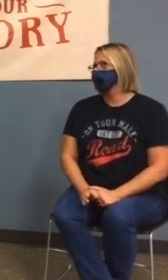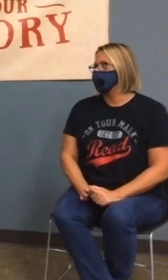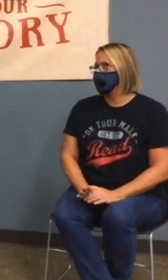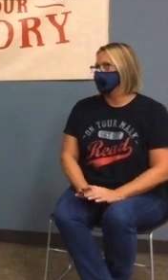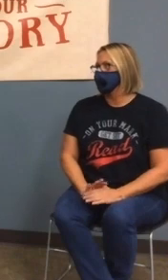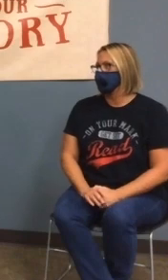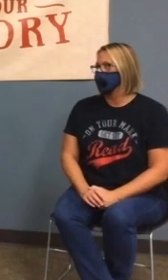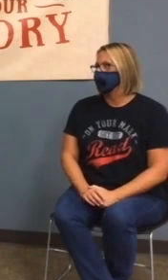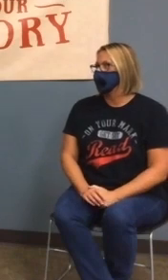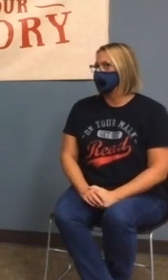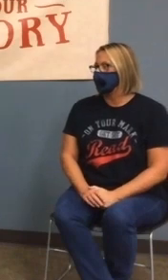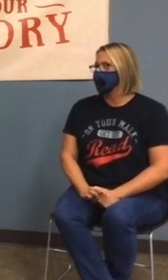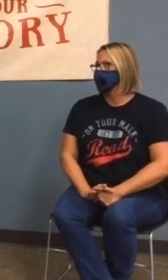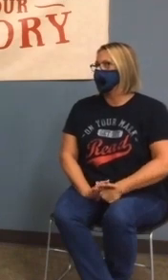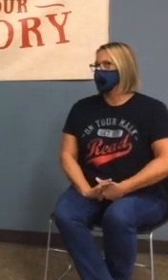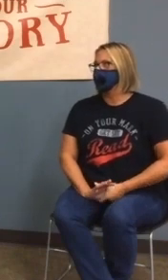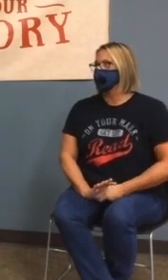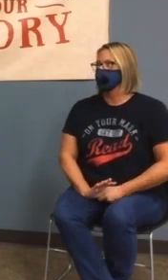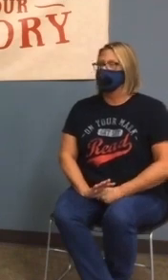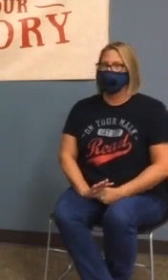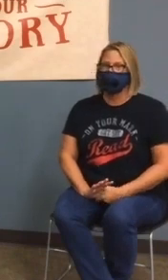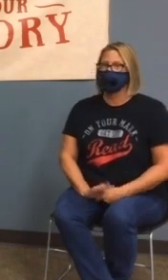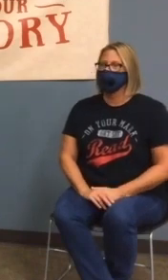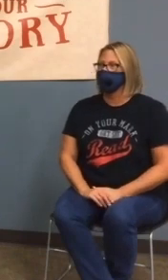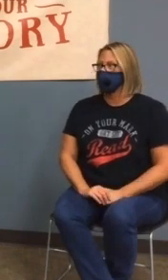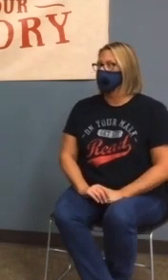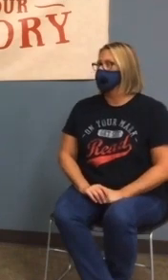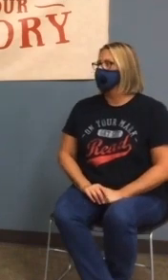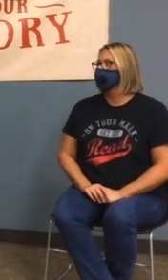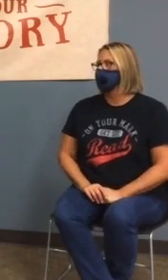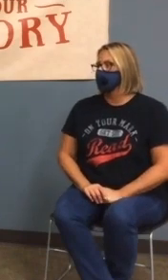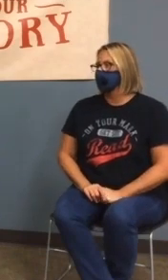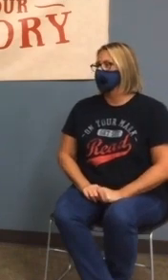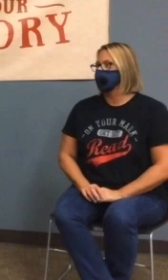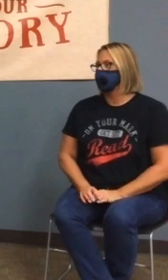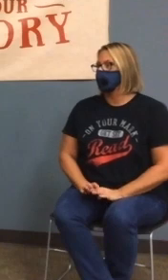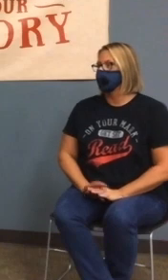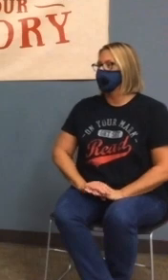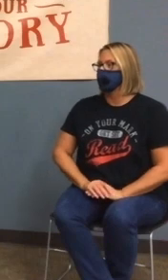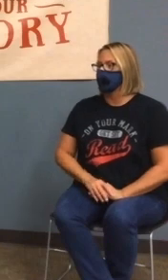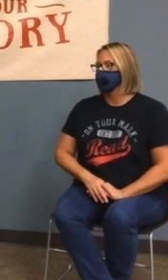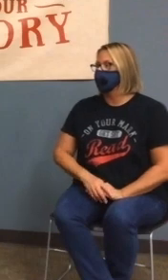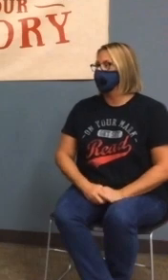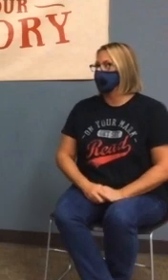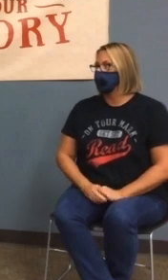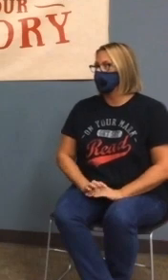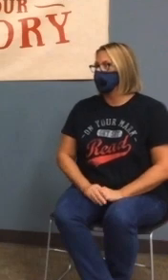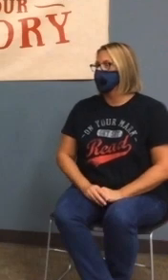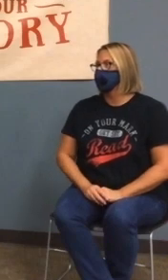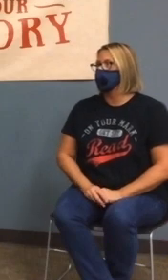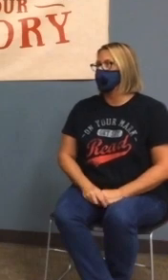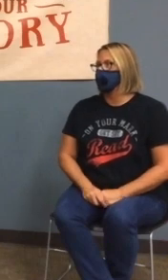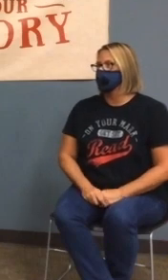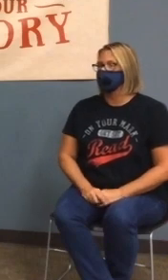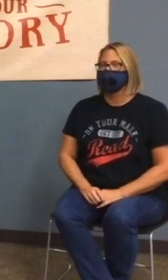as school begins, so make sure you bring those to the drop box or come while we're open from 11 to 3 and let us know, and